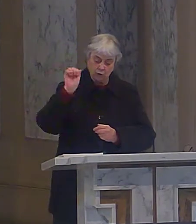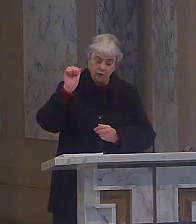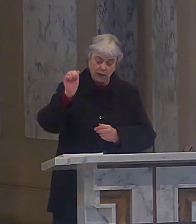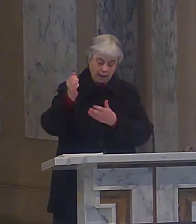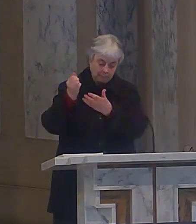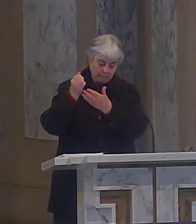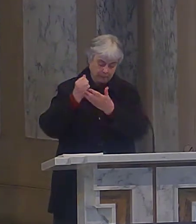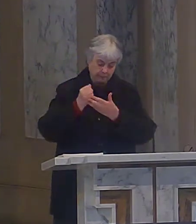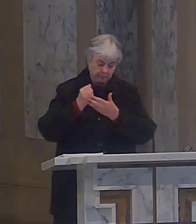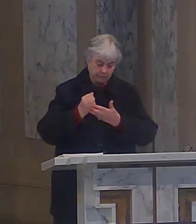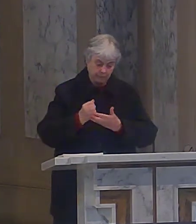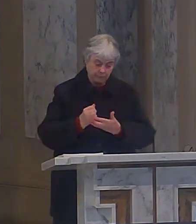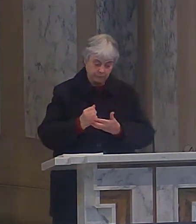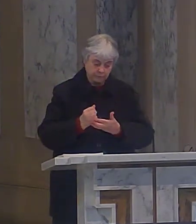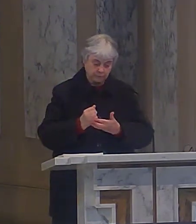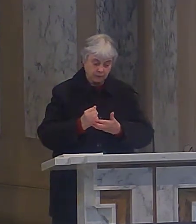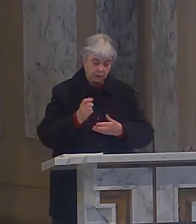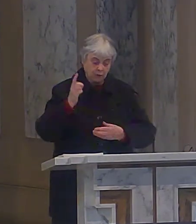for help